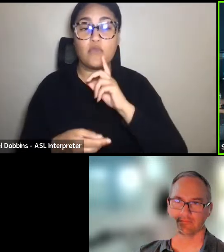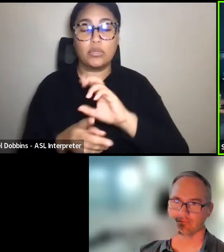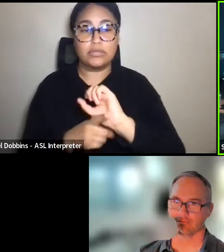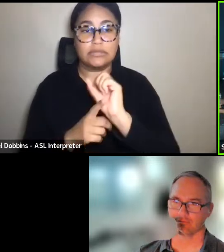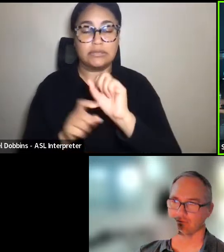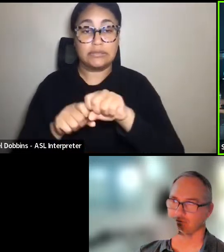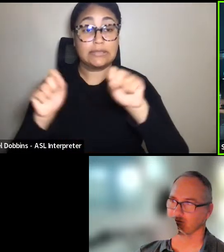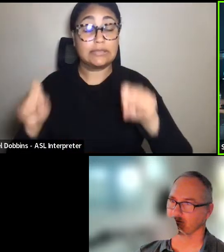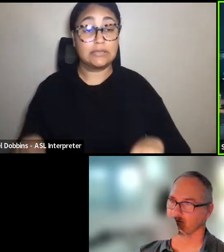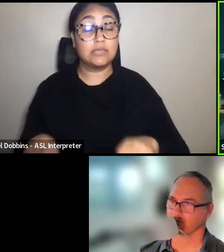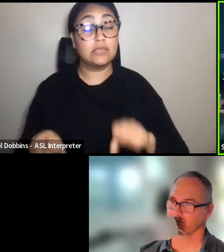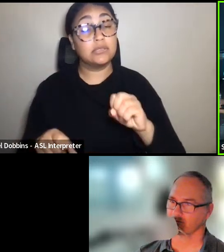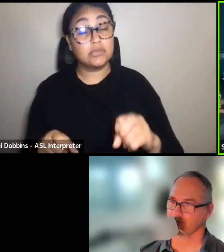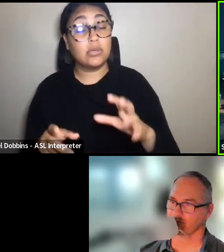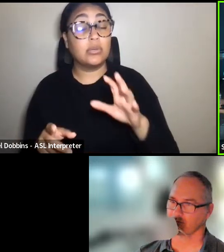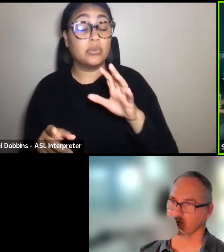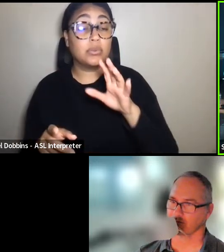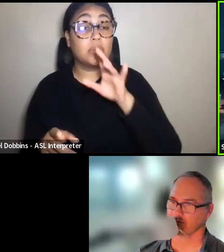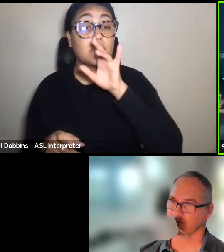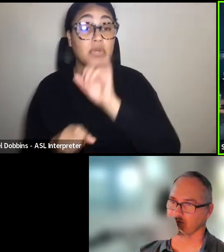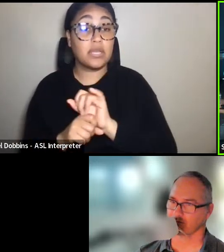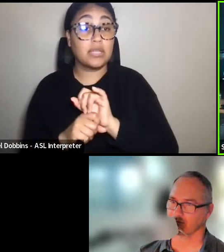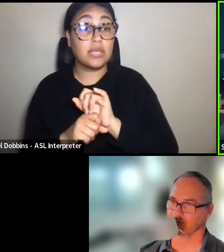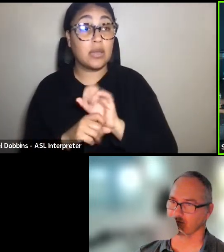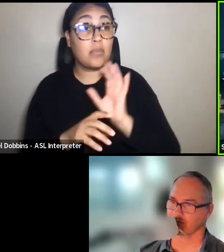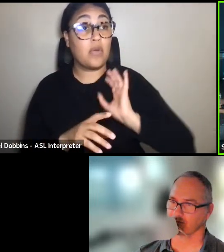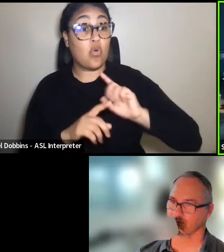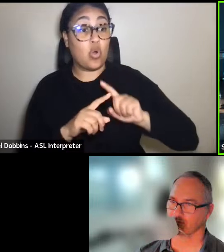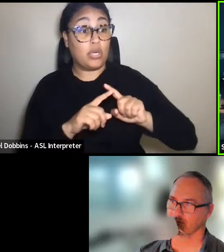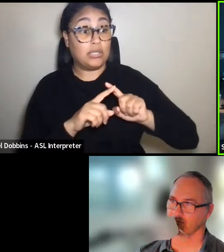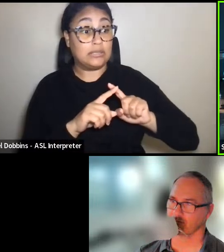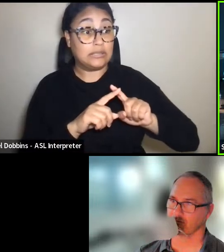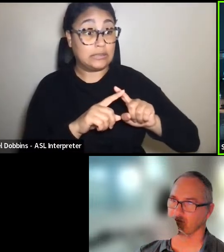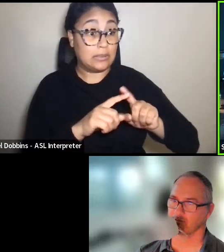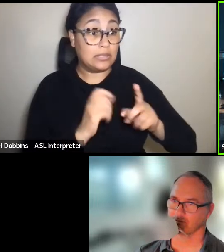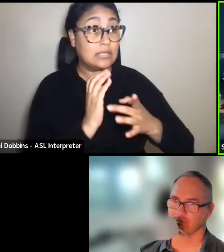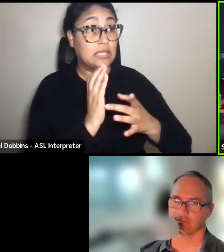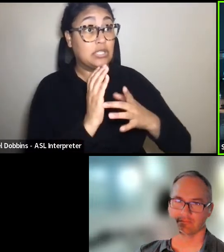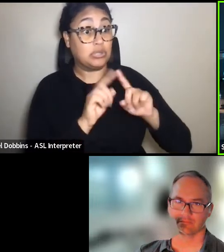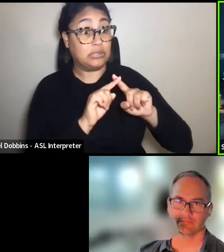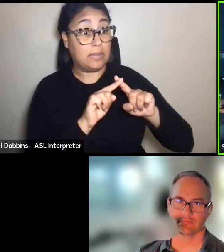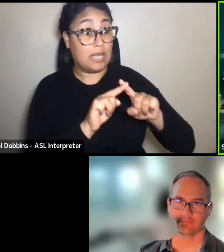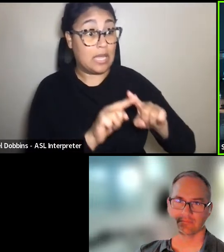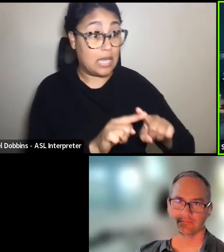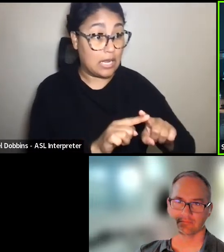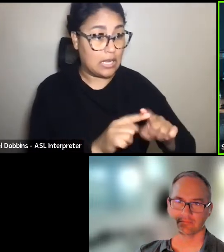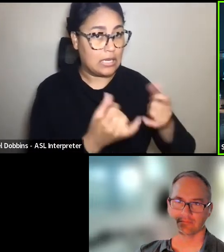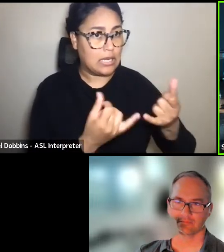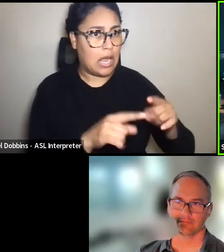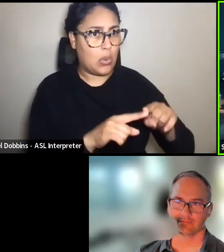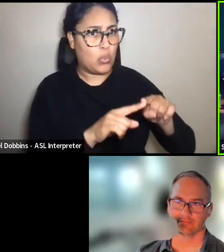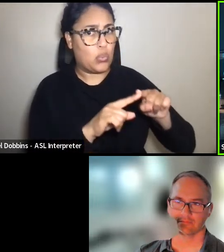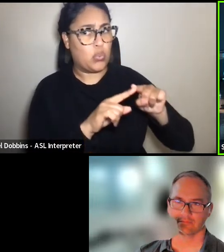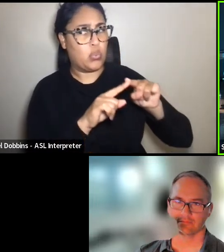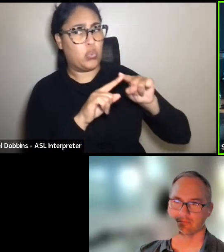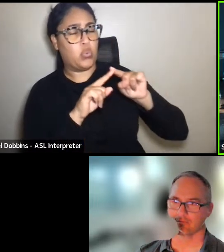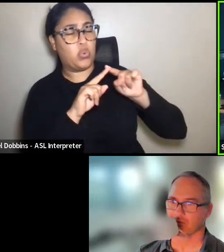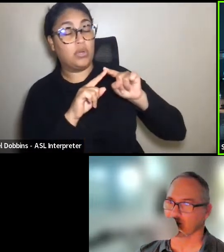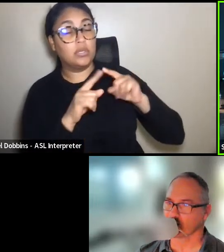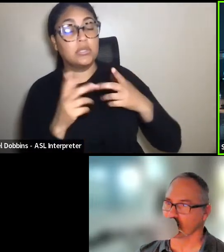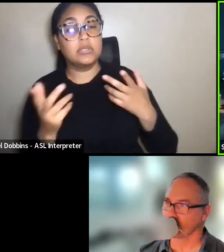fair amount of leaning out, leaning away from technology in the classroom. The challenge is that